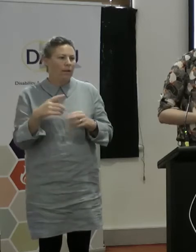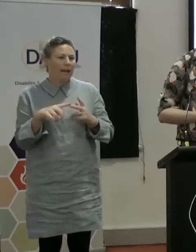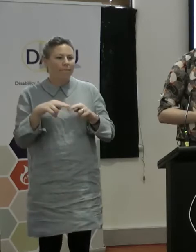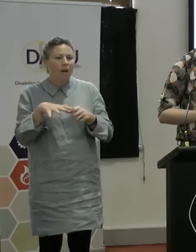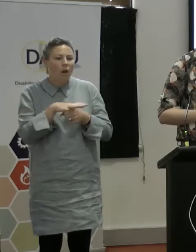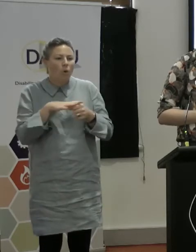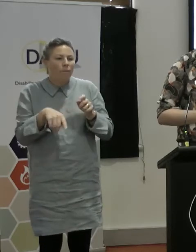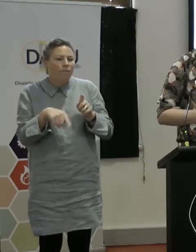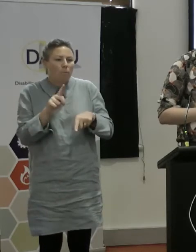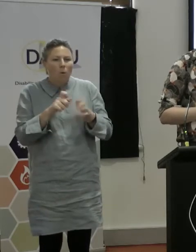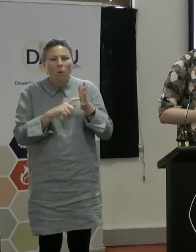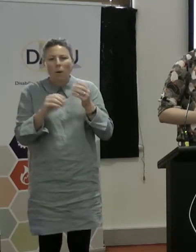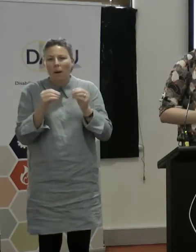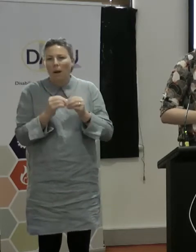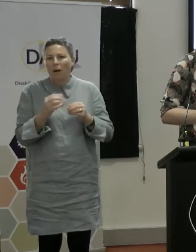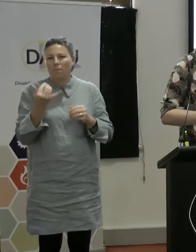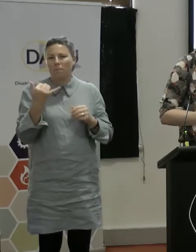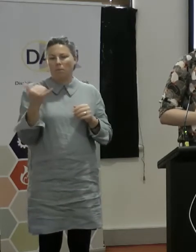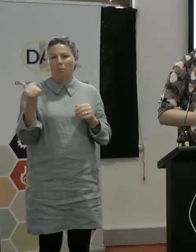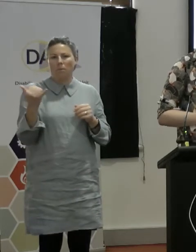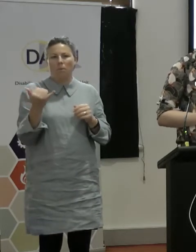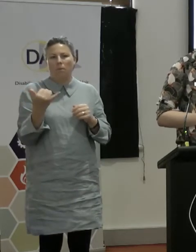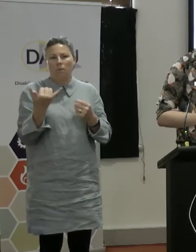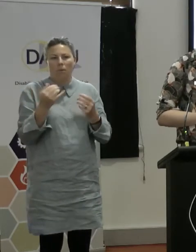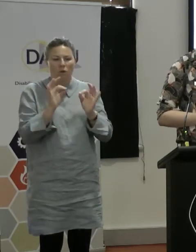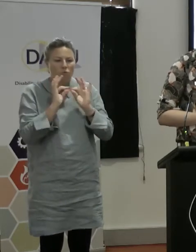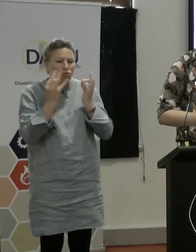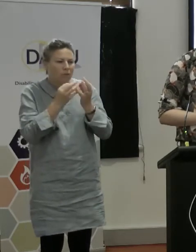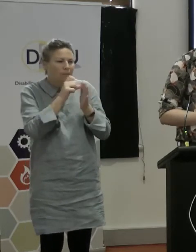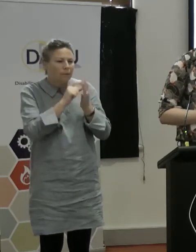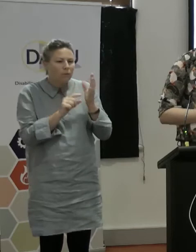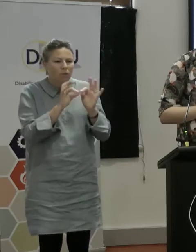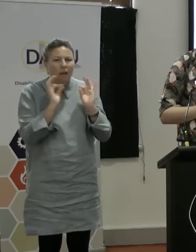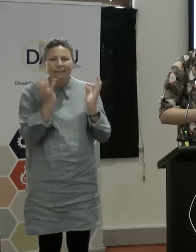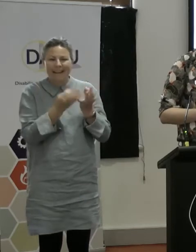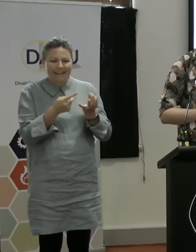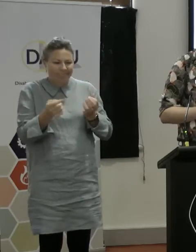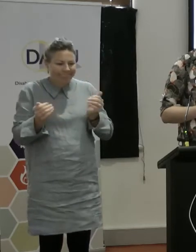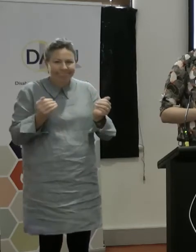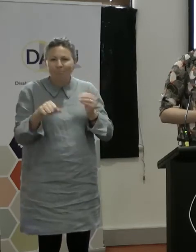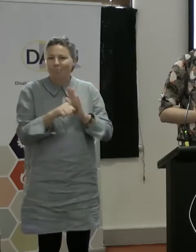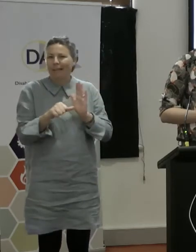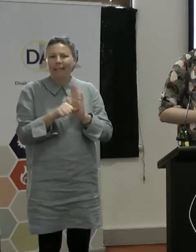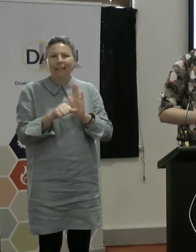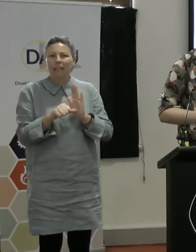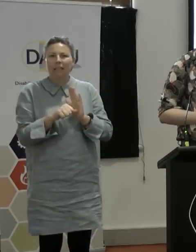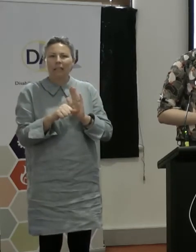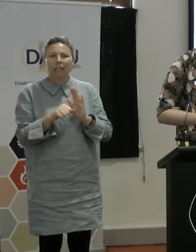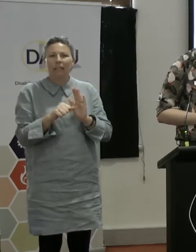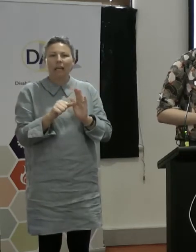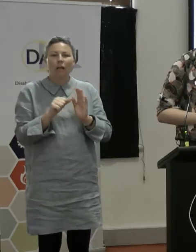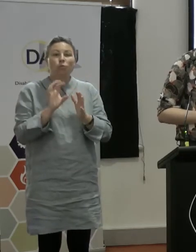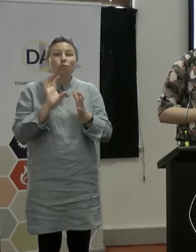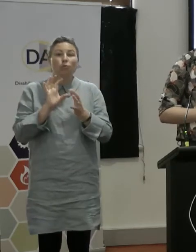local footy club or a small community-based disability organisation that doesn't have the funding or doesn't have the money to join the